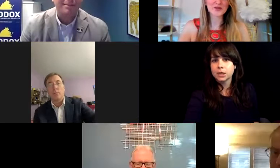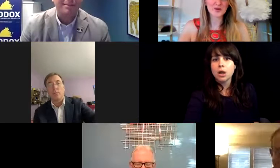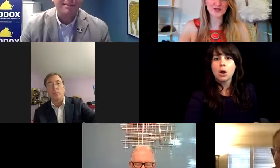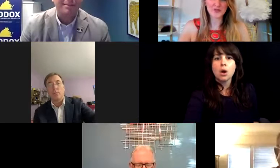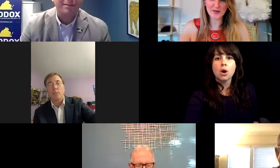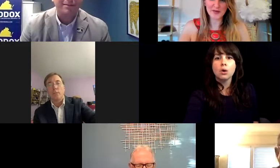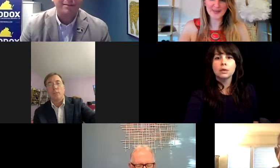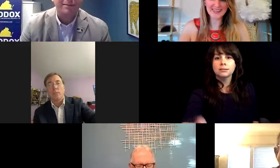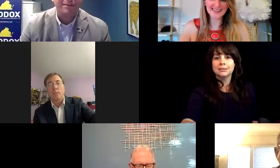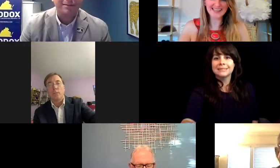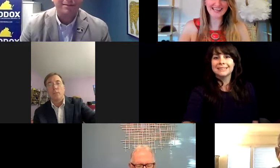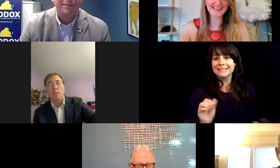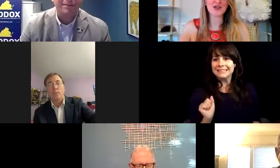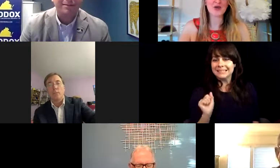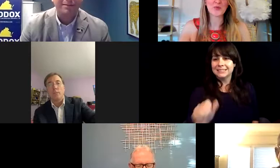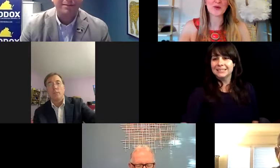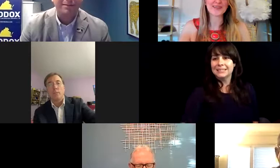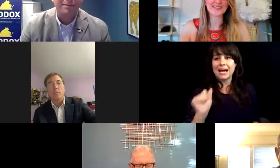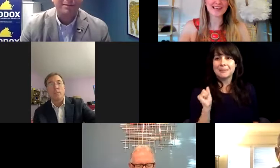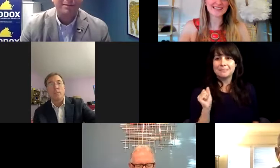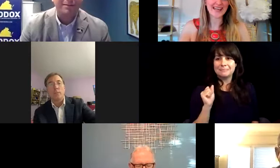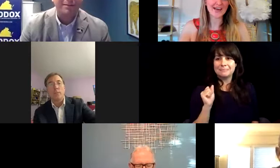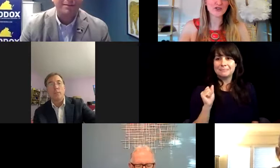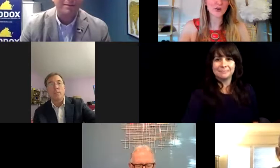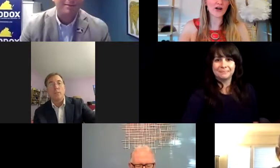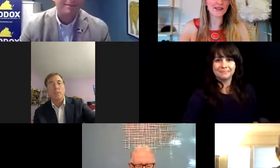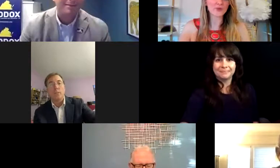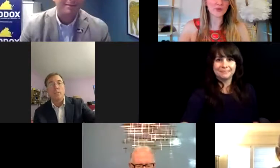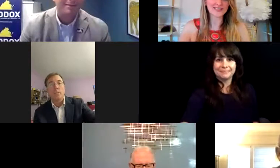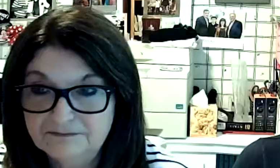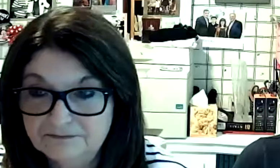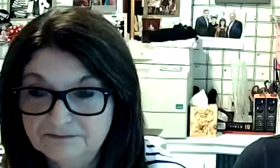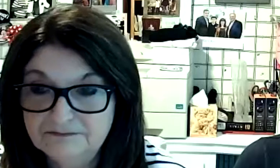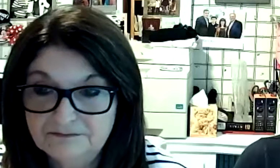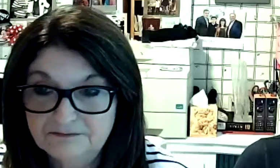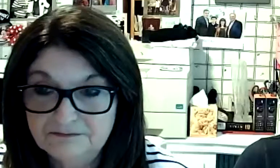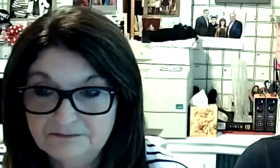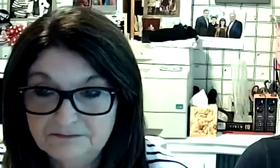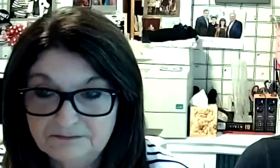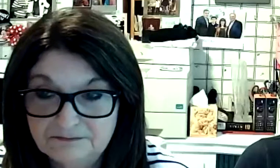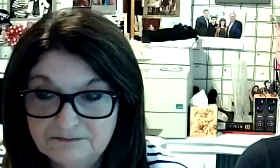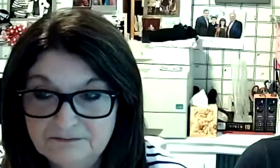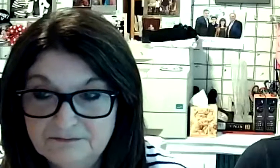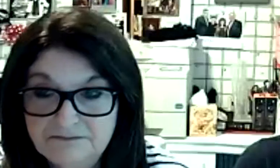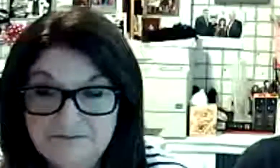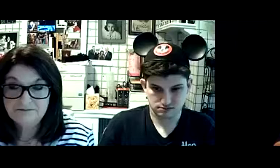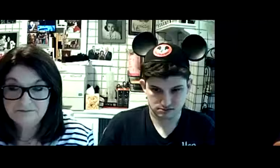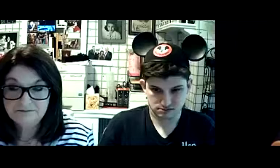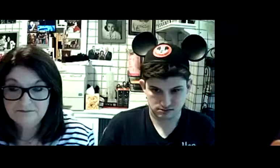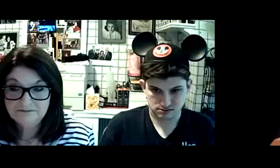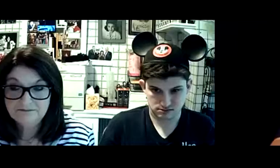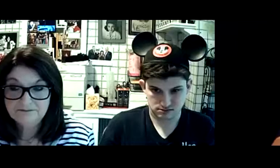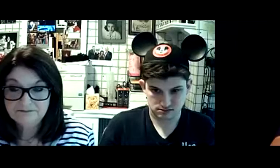Thank you all so much for being with us tonight. We are excited to have you all as we discuss disability